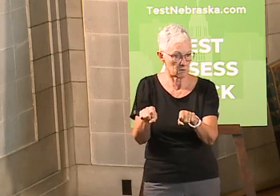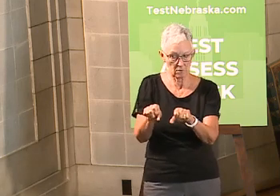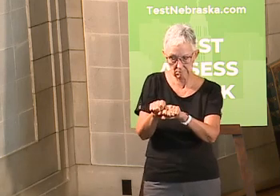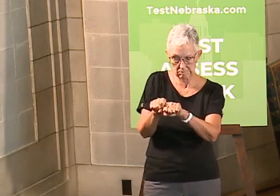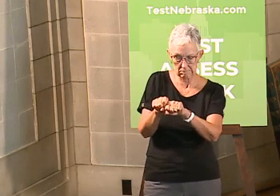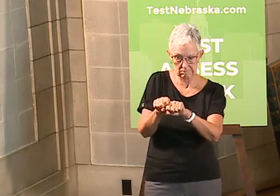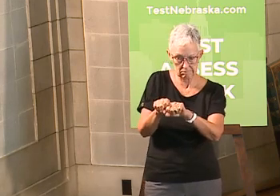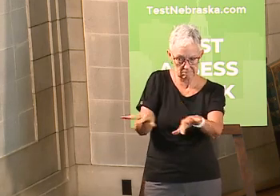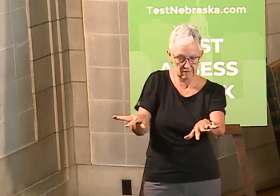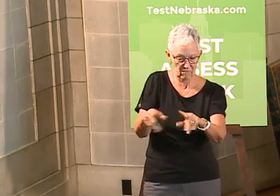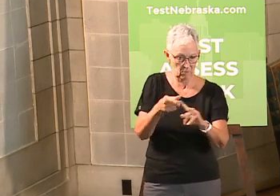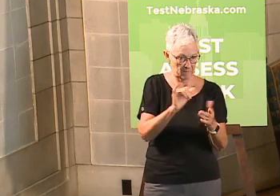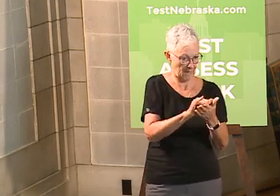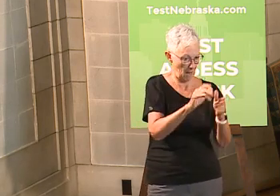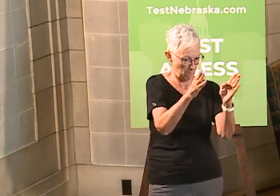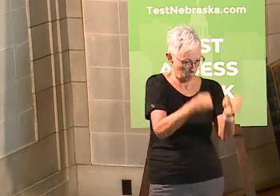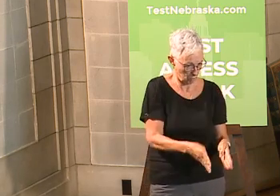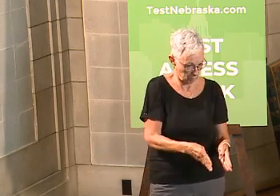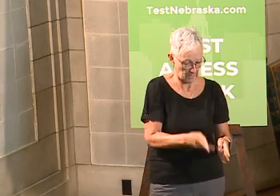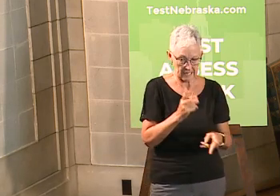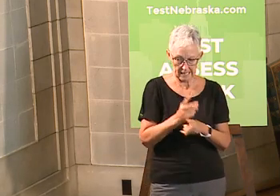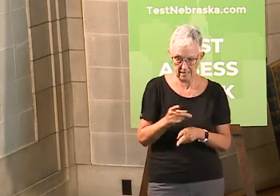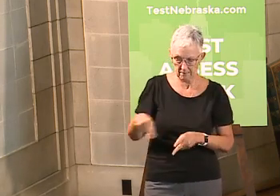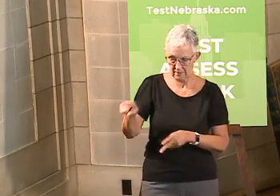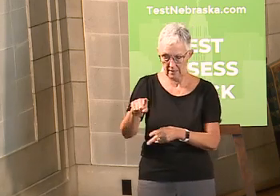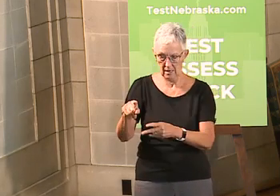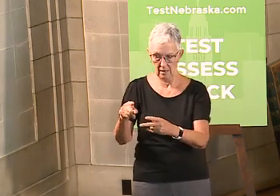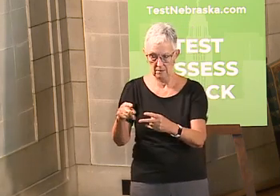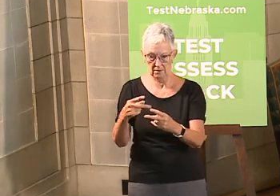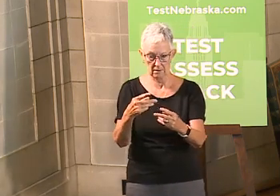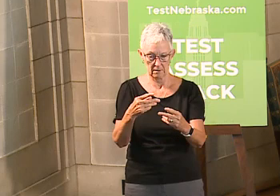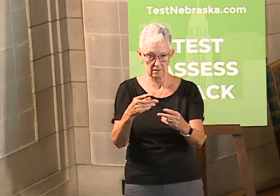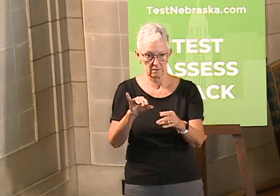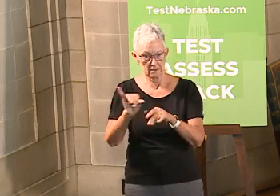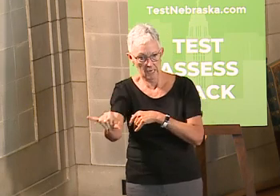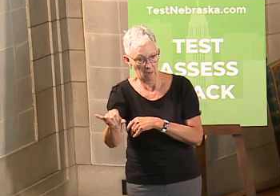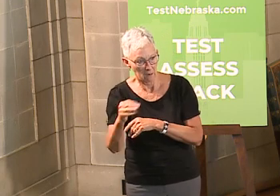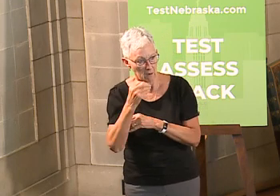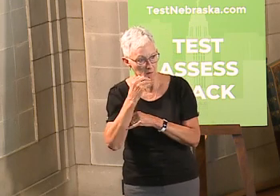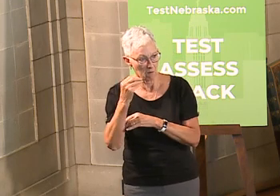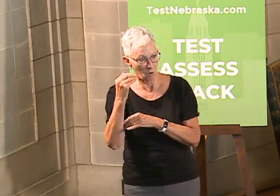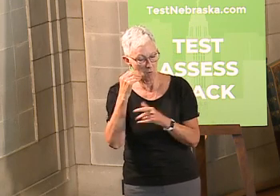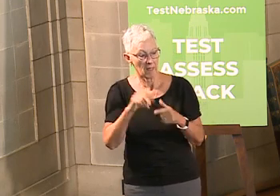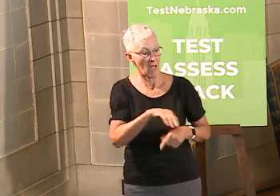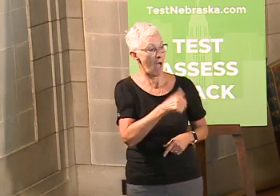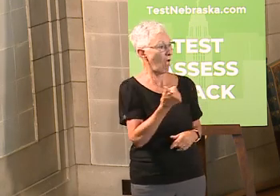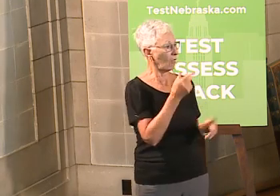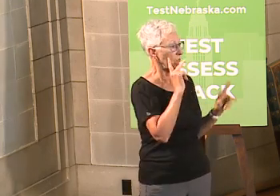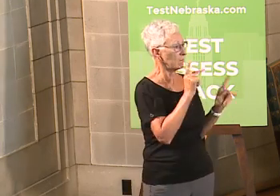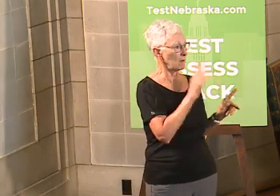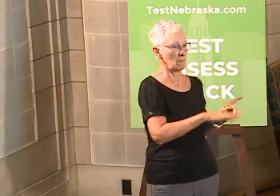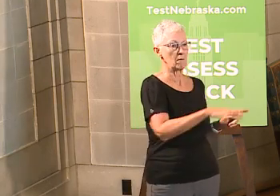keep them away from everybody else. That allows everybody else to go back to a more normal life.